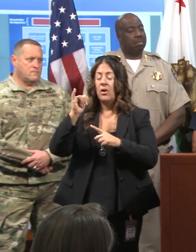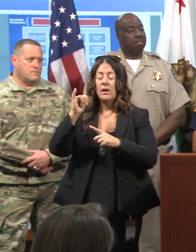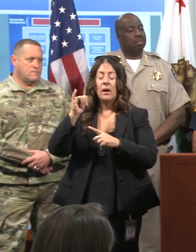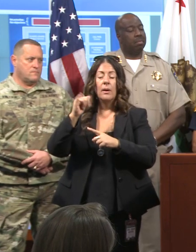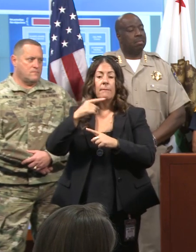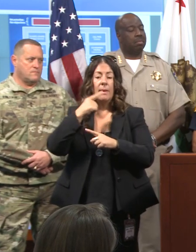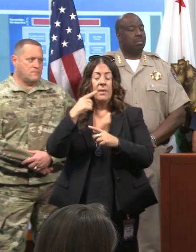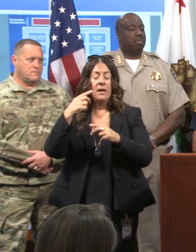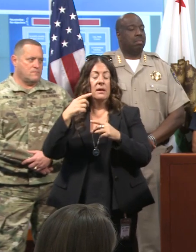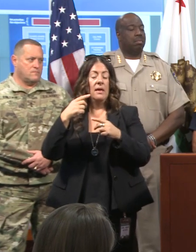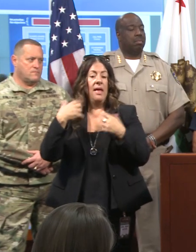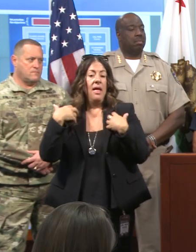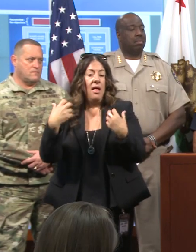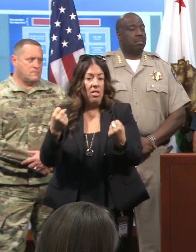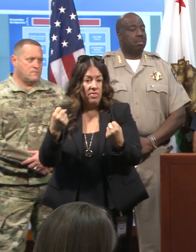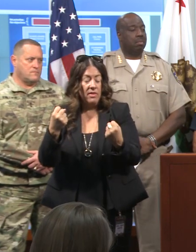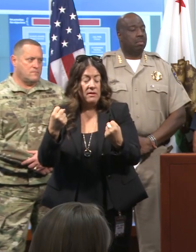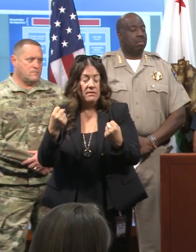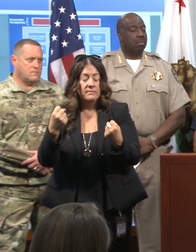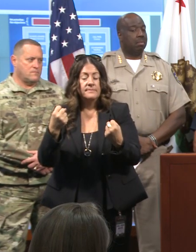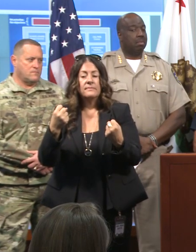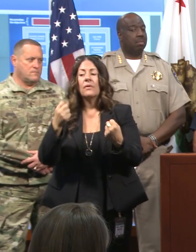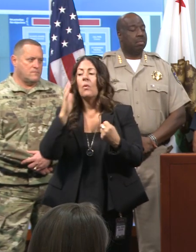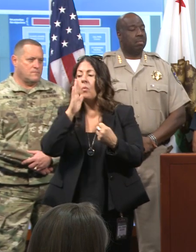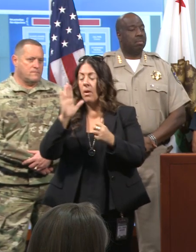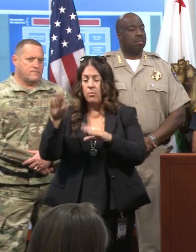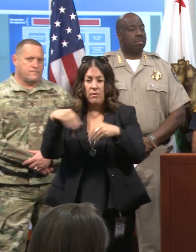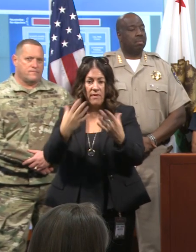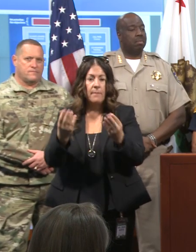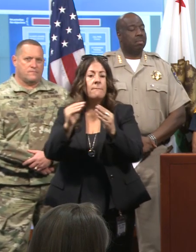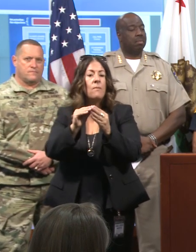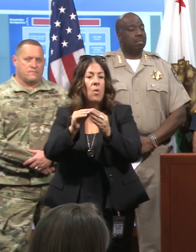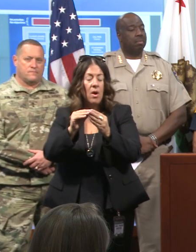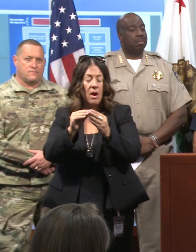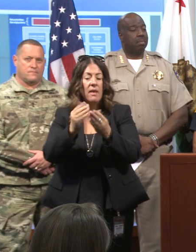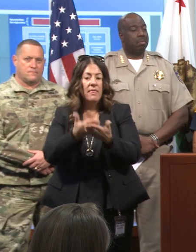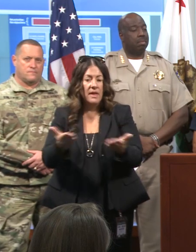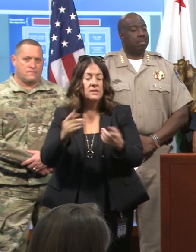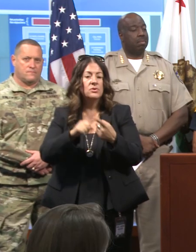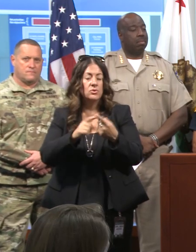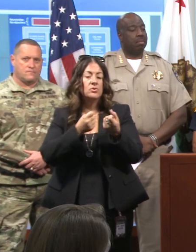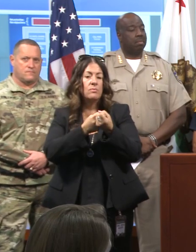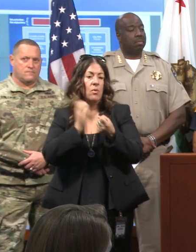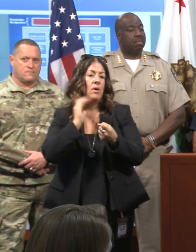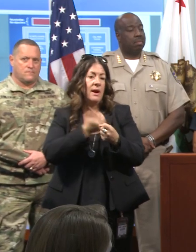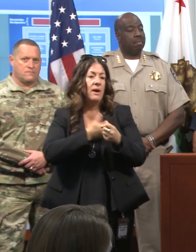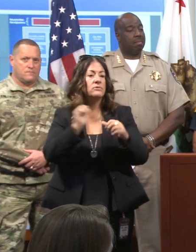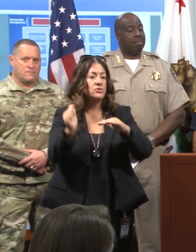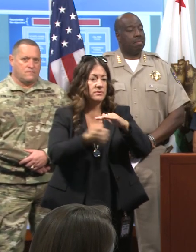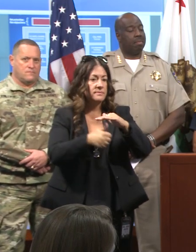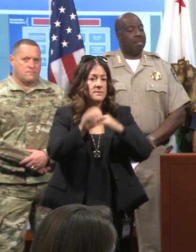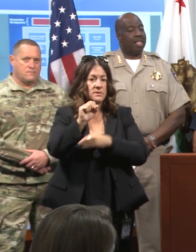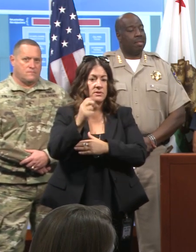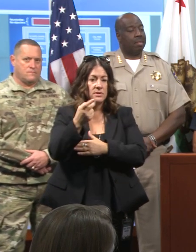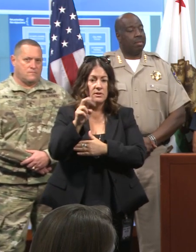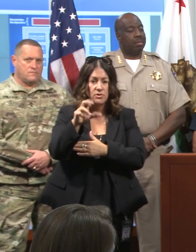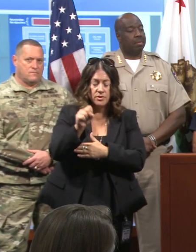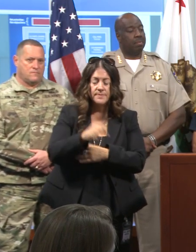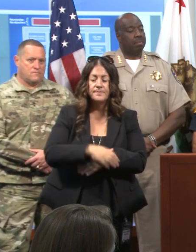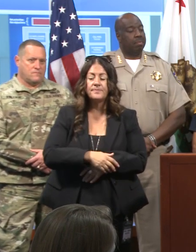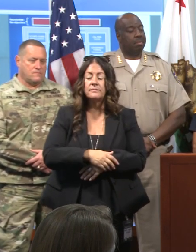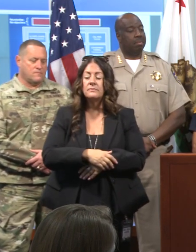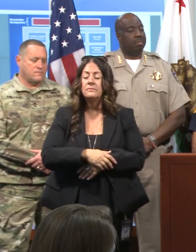the Red Cross have all supported additional items for our shelter operations. power and